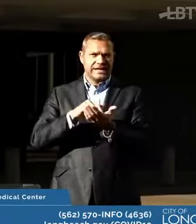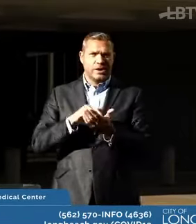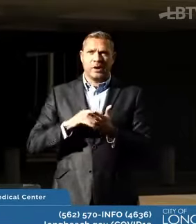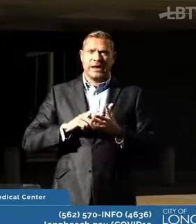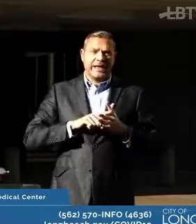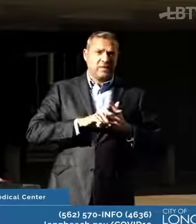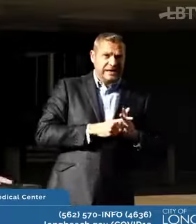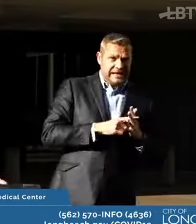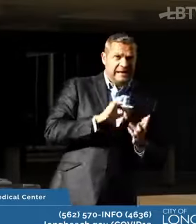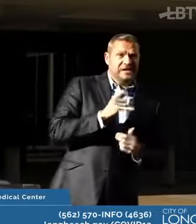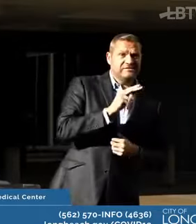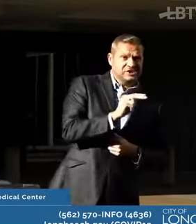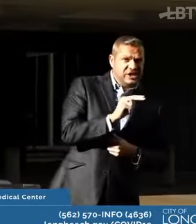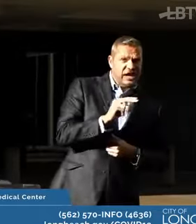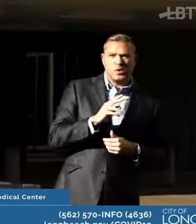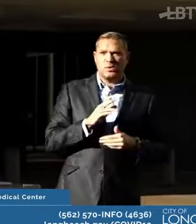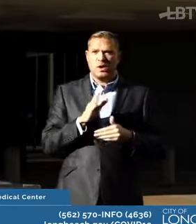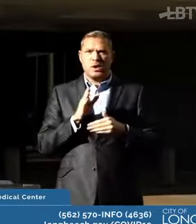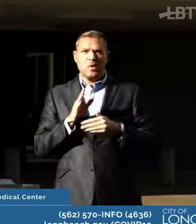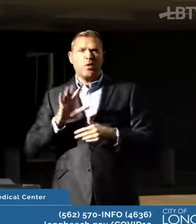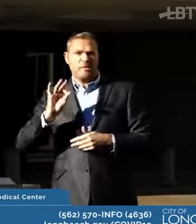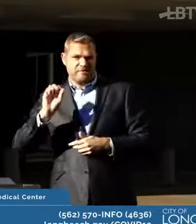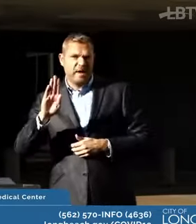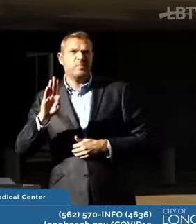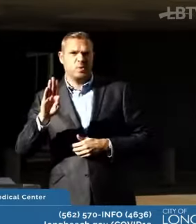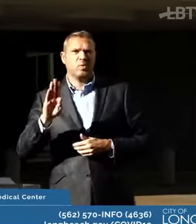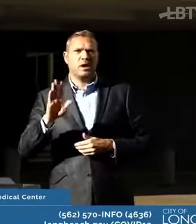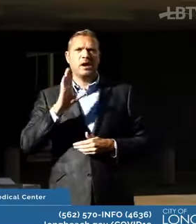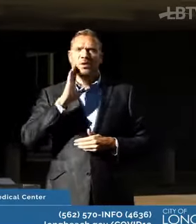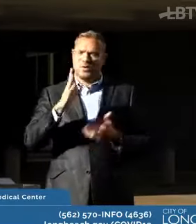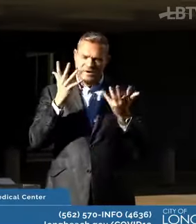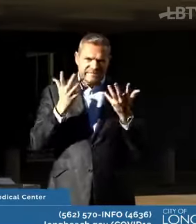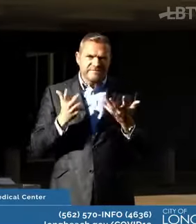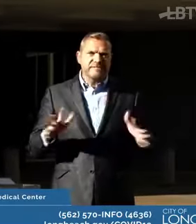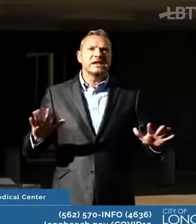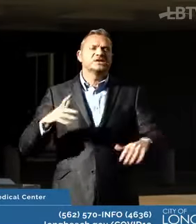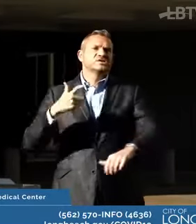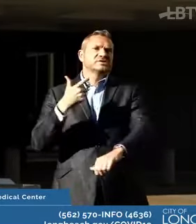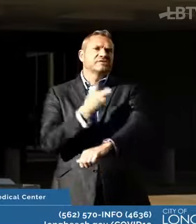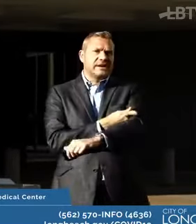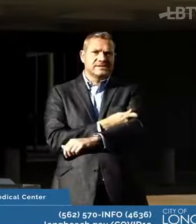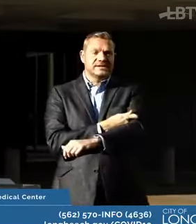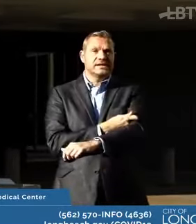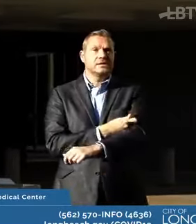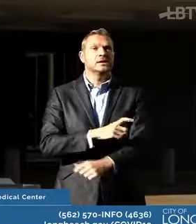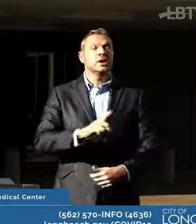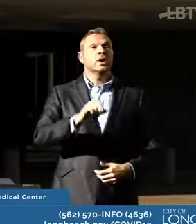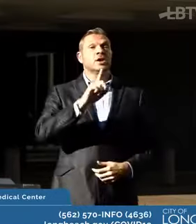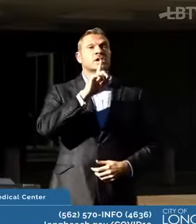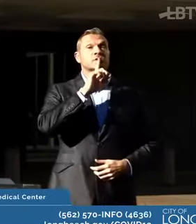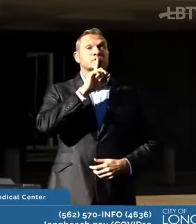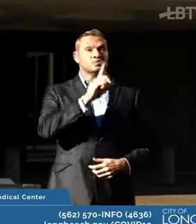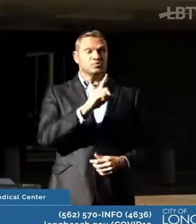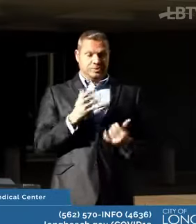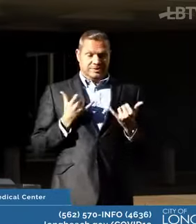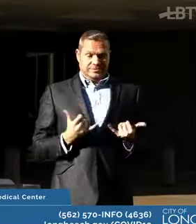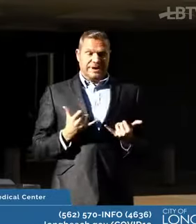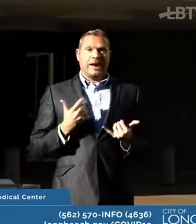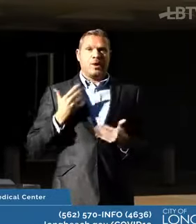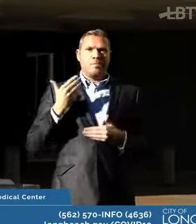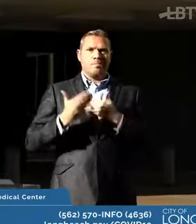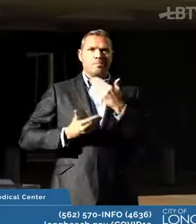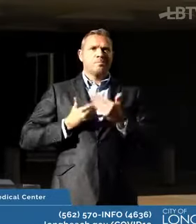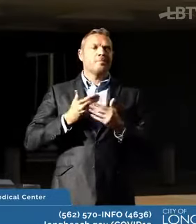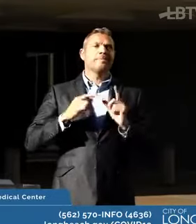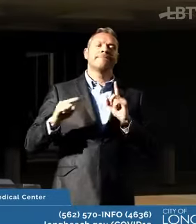of February. The vaccine isn't only a positive step for those who work at St. Mary Medical